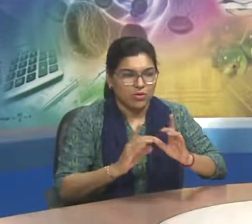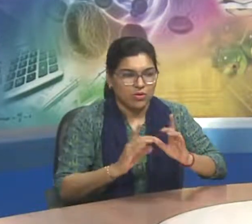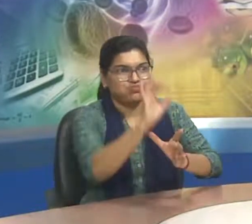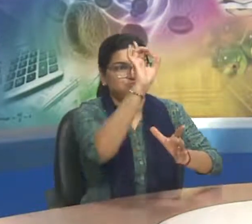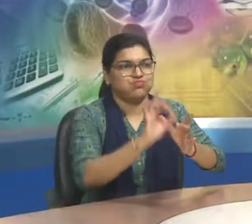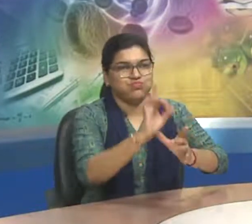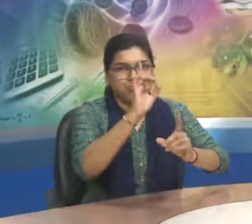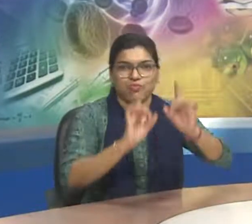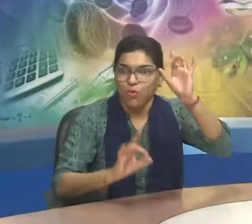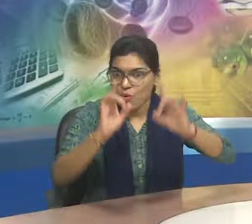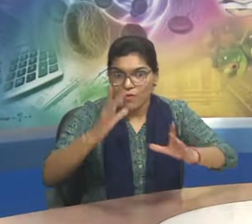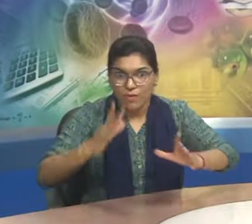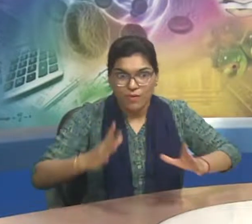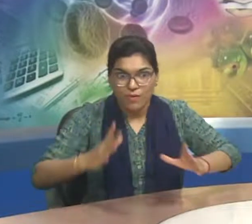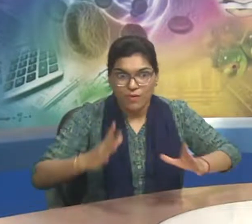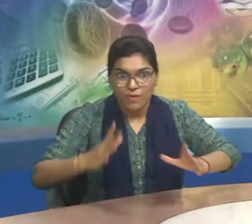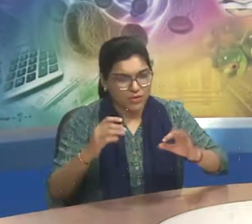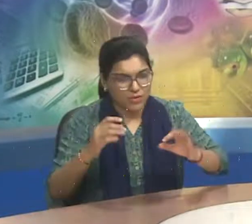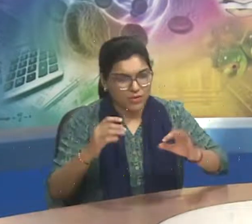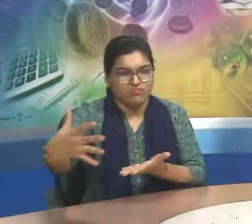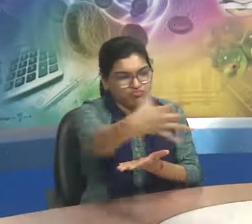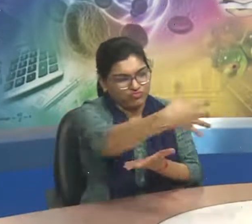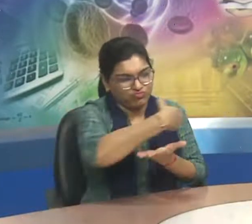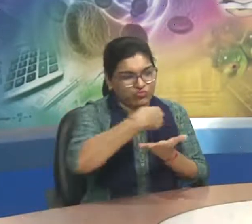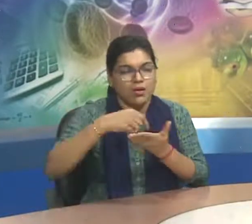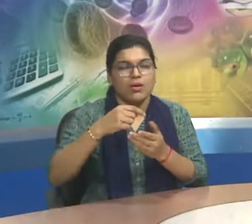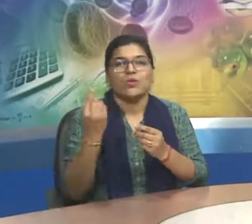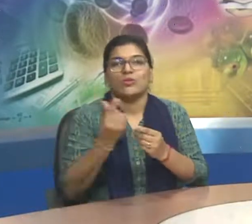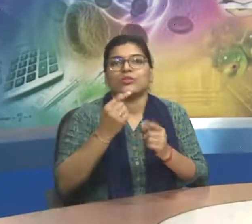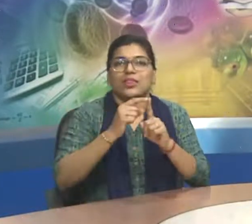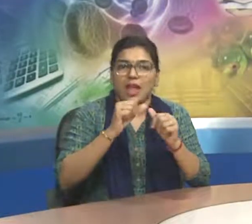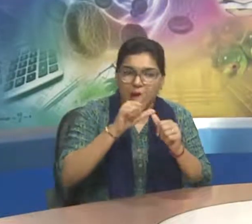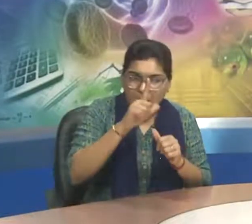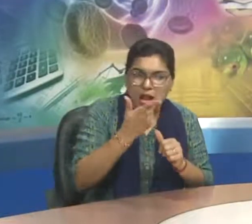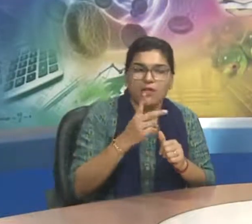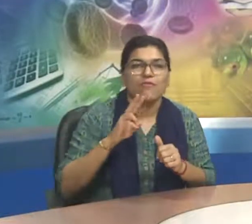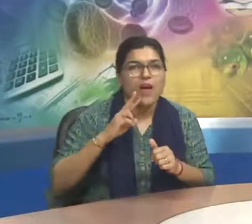These are the grains which we cultivate, and so